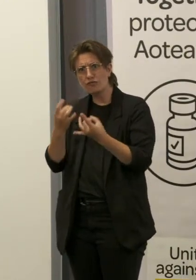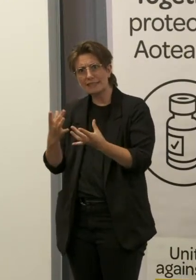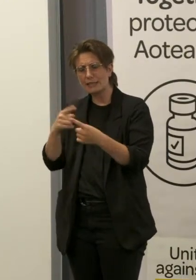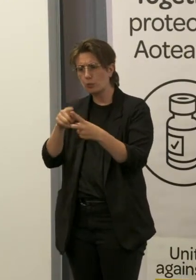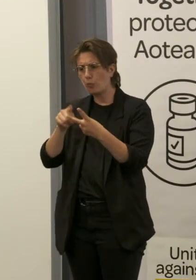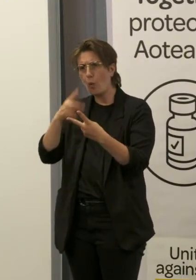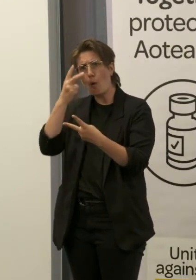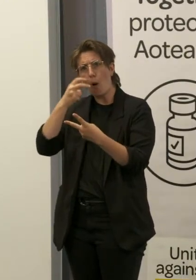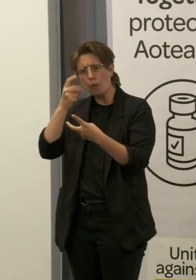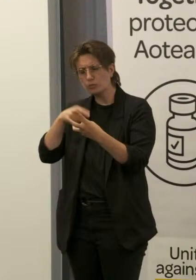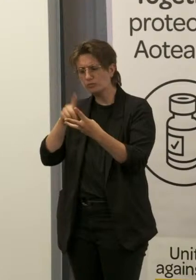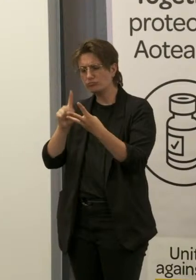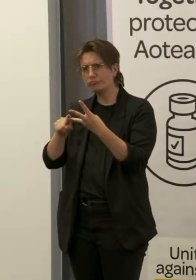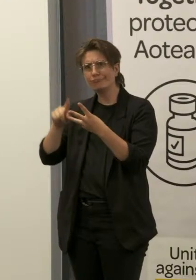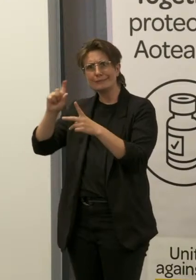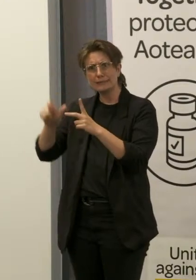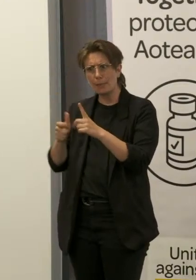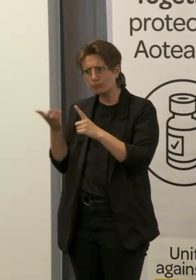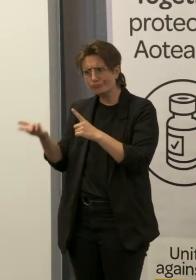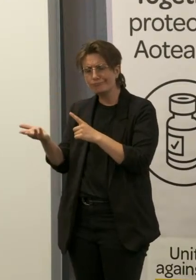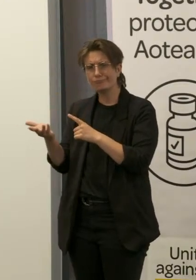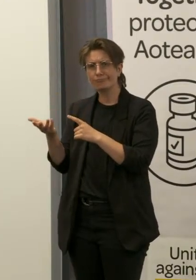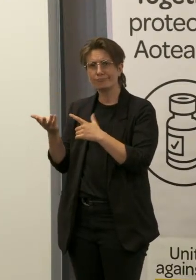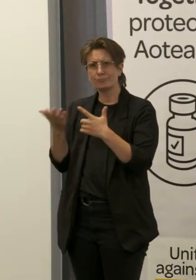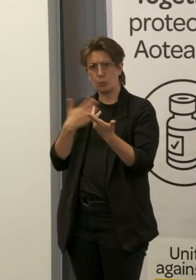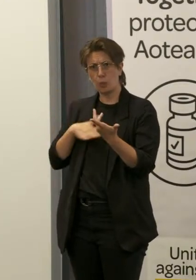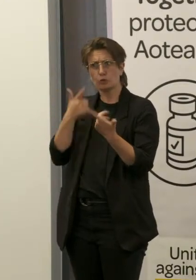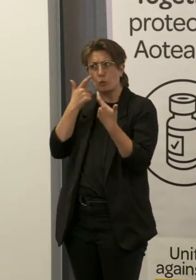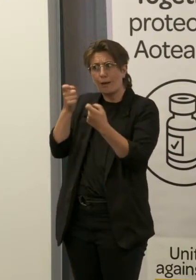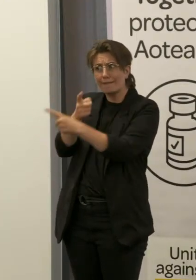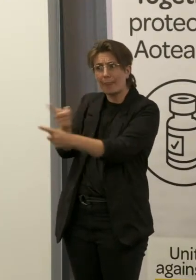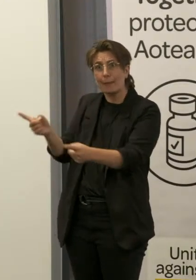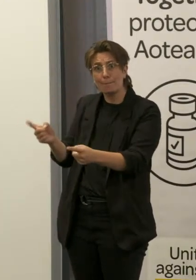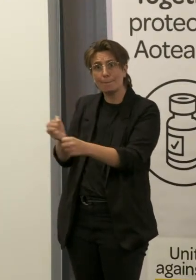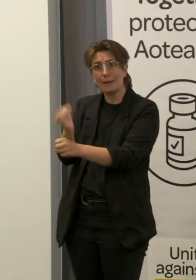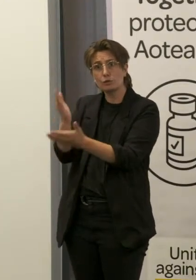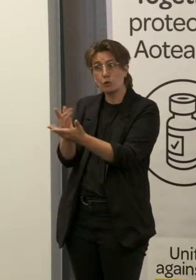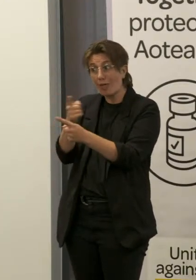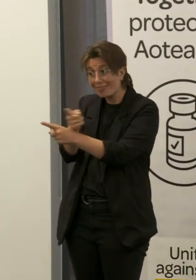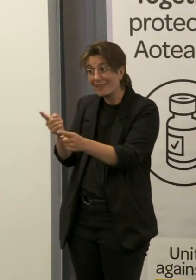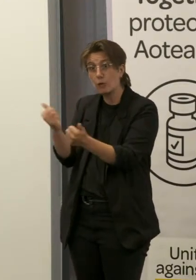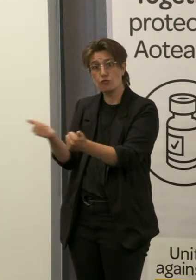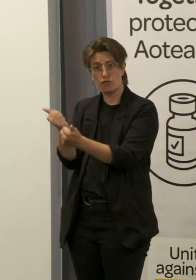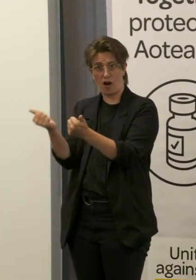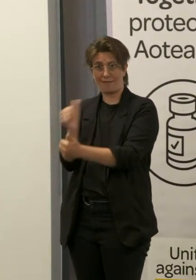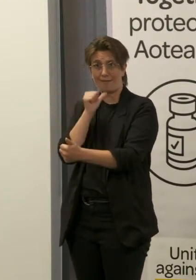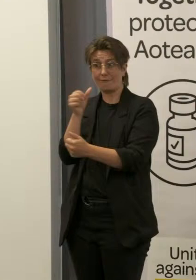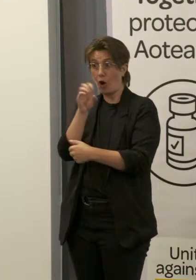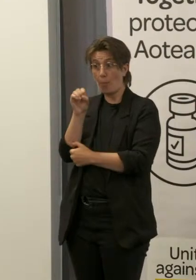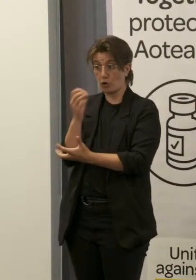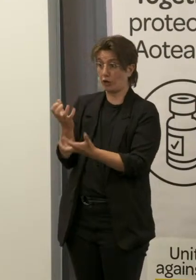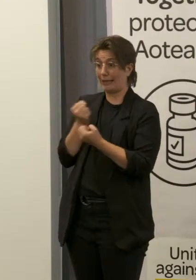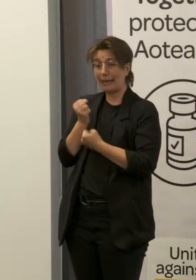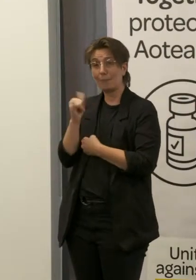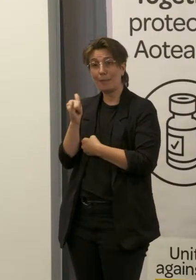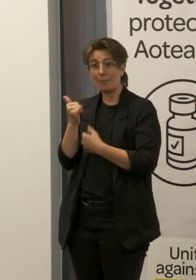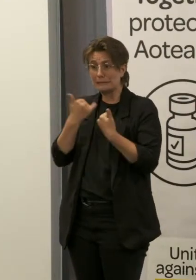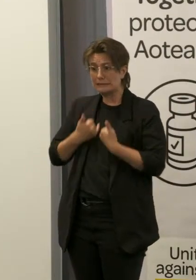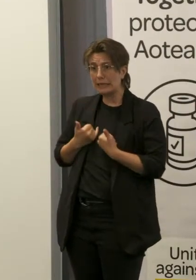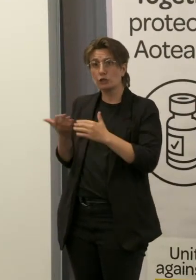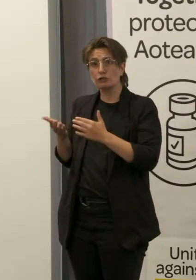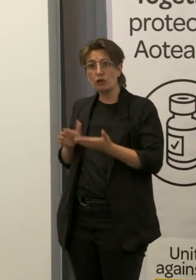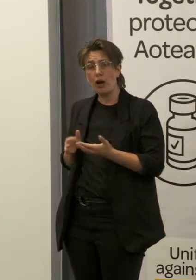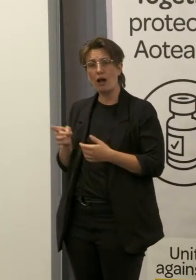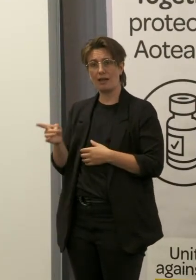and physical distancing, are designed to protect. And so, same as ever, do